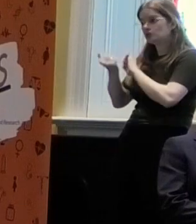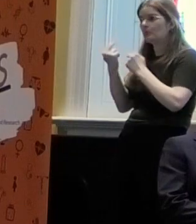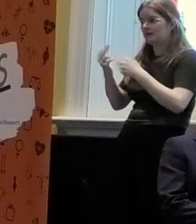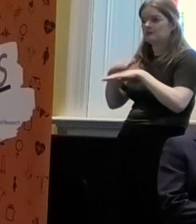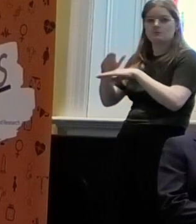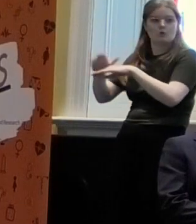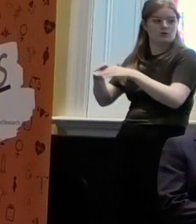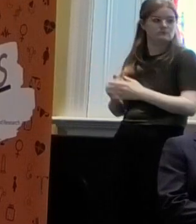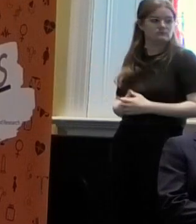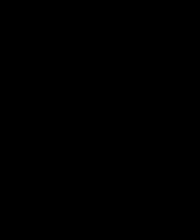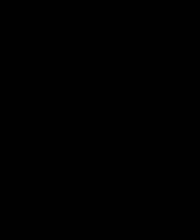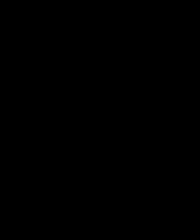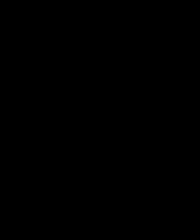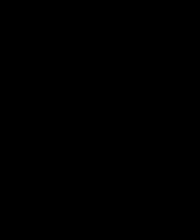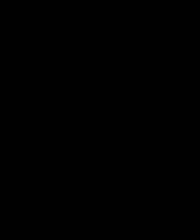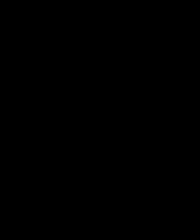do.